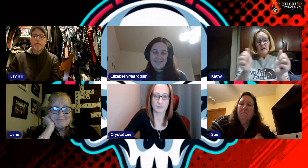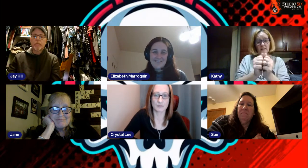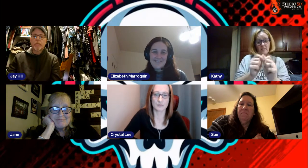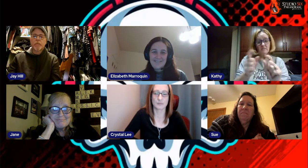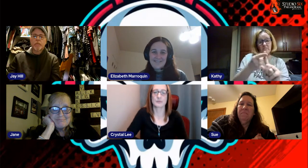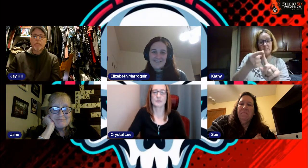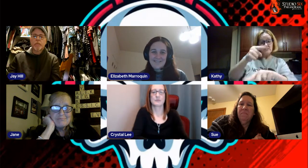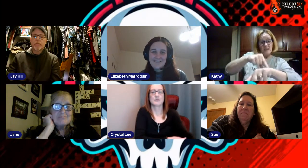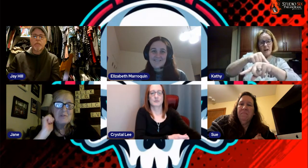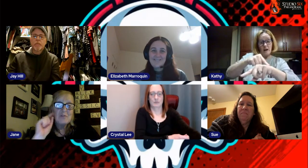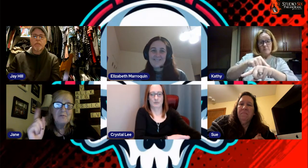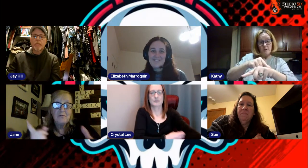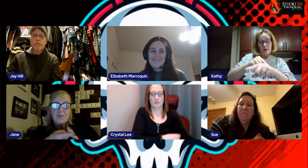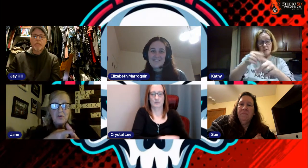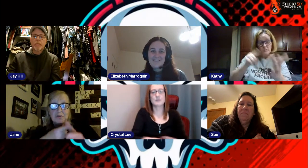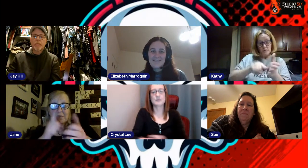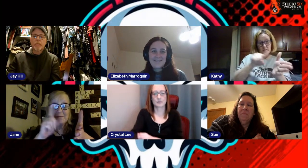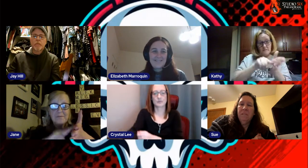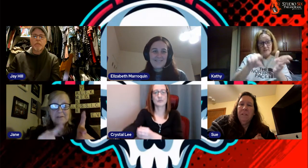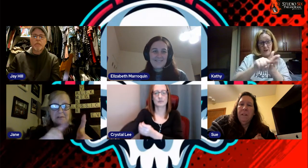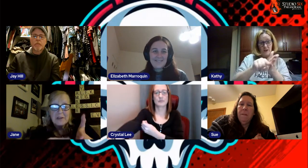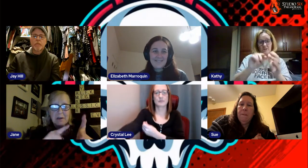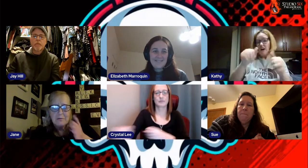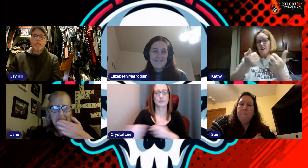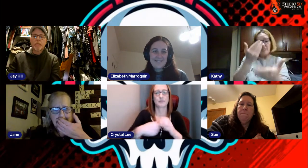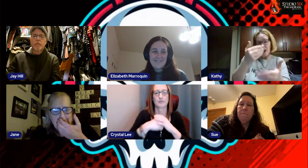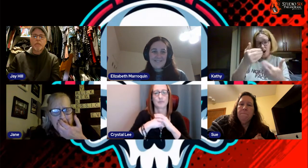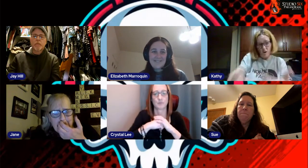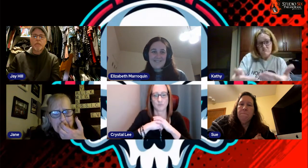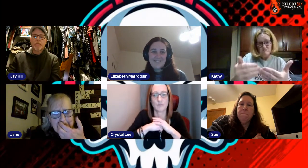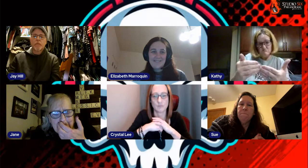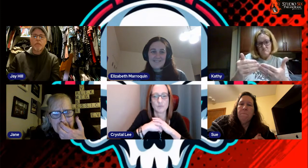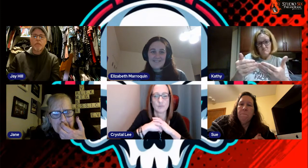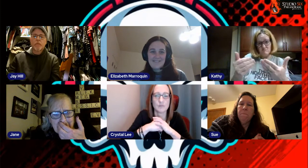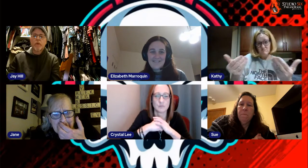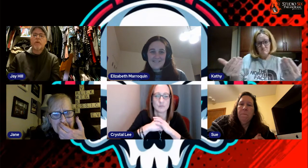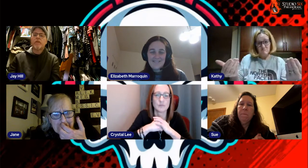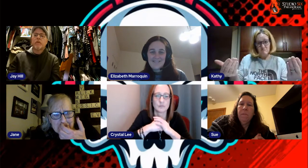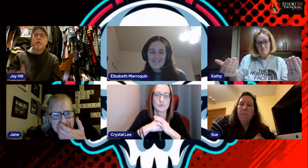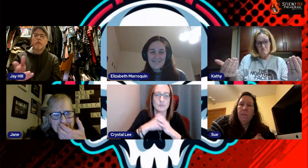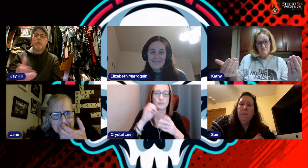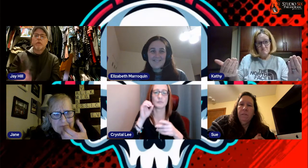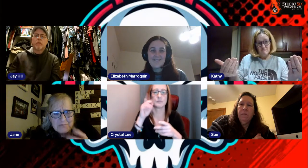When you guys got together the first time to do the investigation, how did that go?